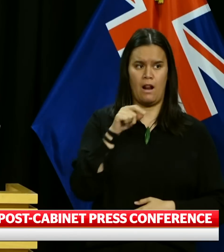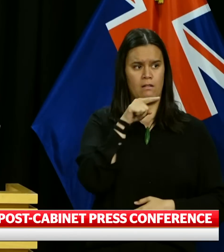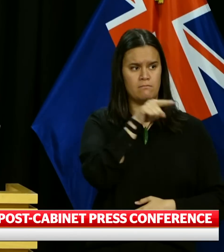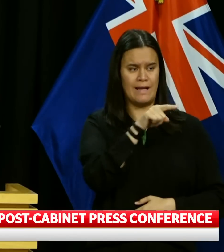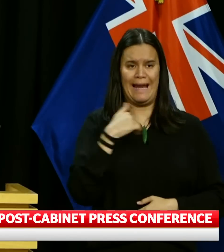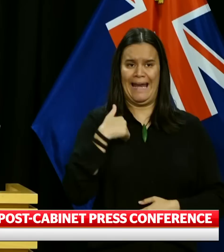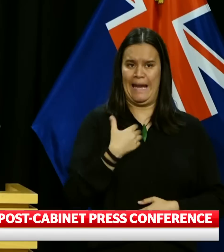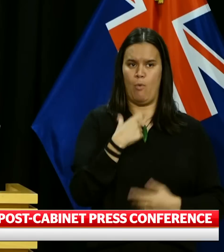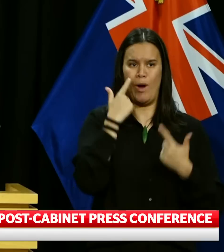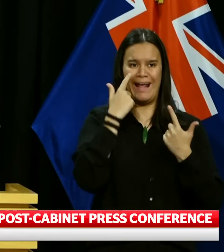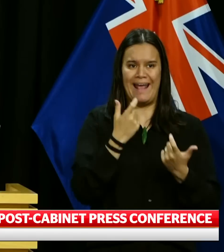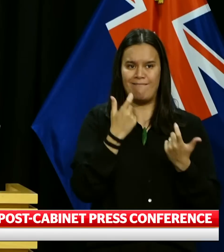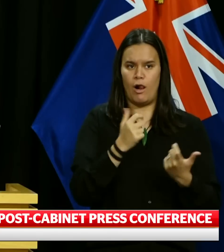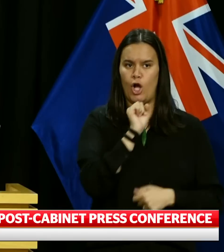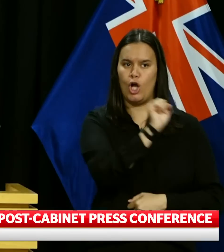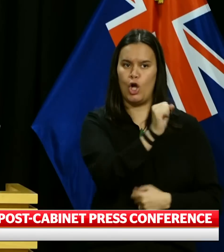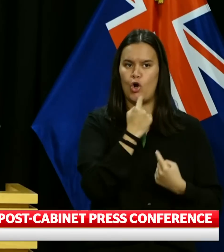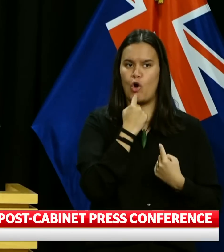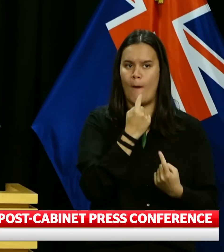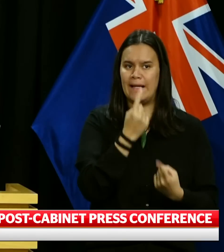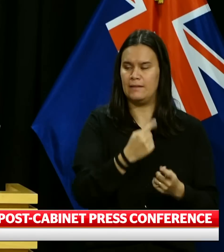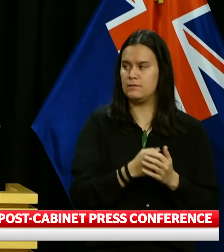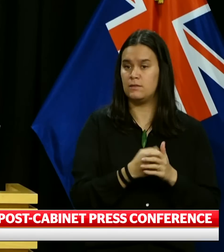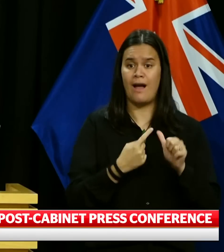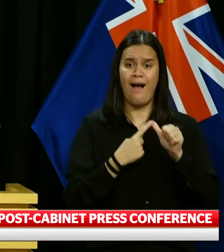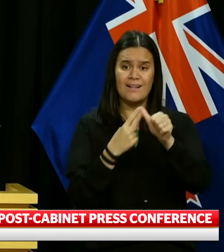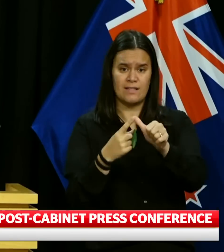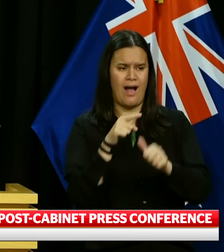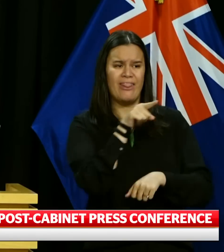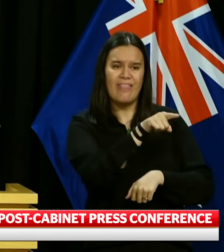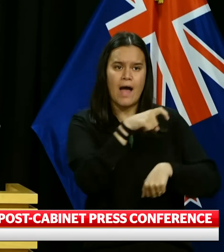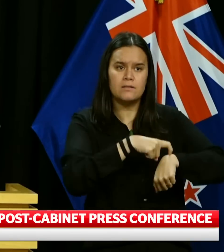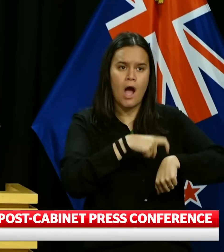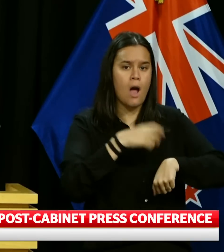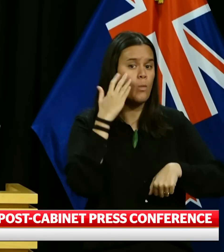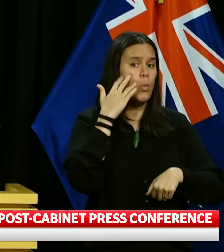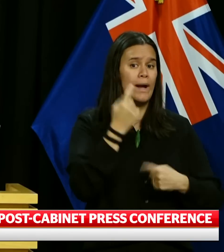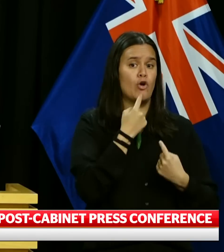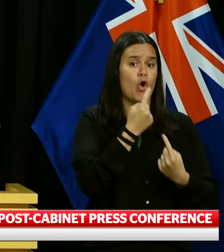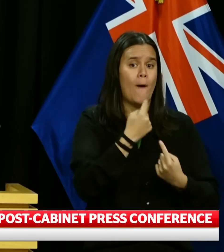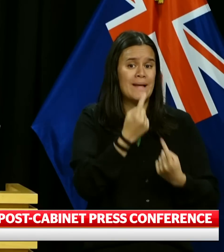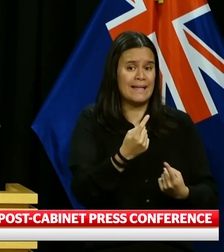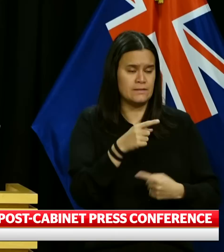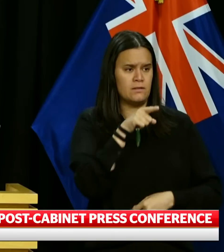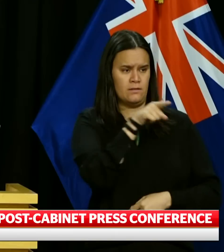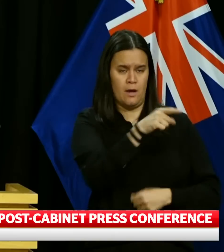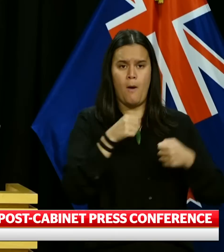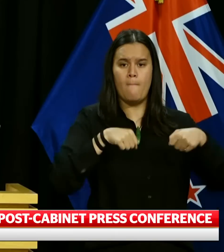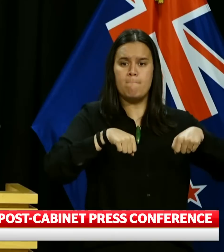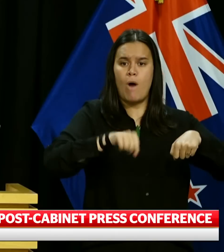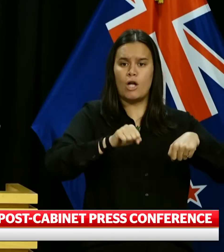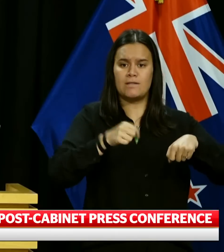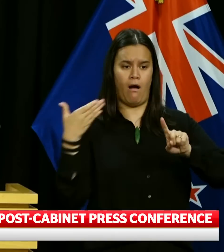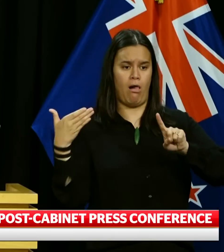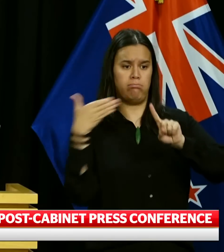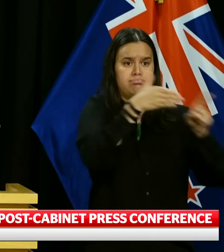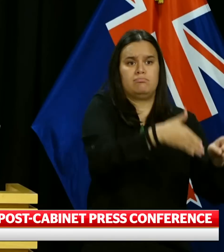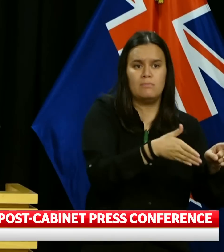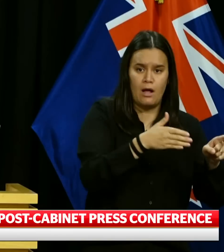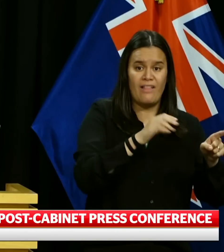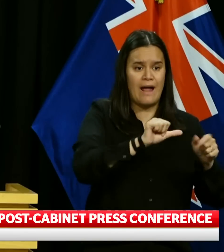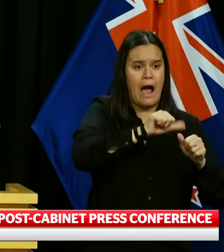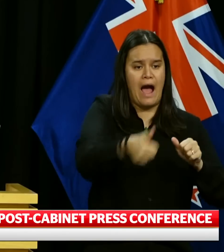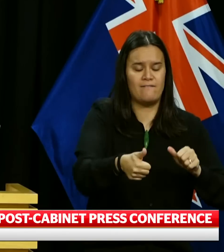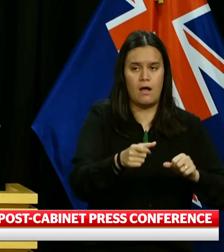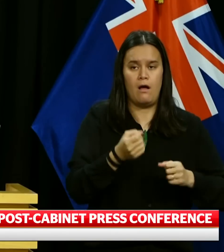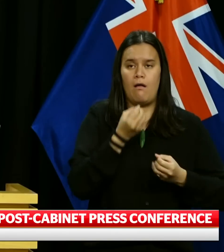I said, she'd just been hit by a motorcycle. I don't expect perfection from people, and particularly not when they've just experienced a